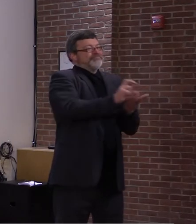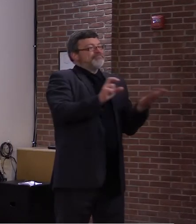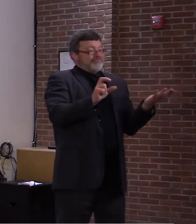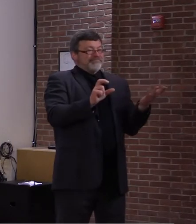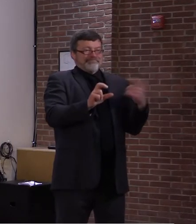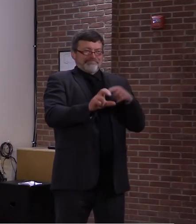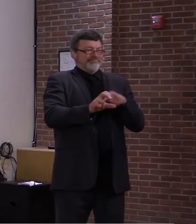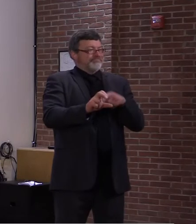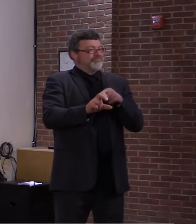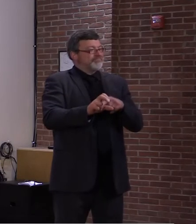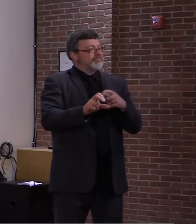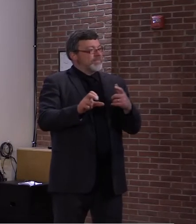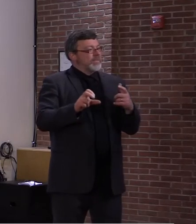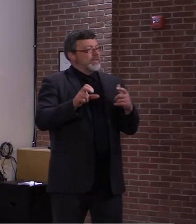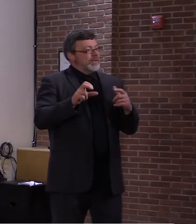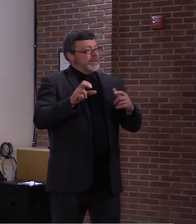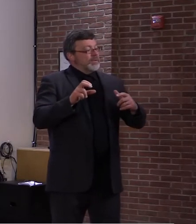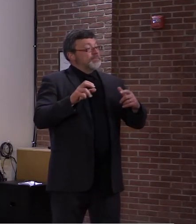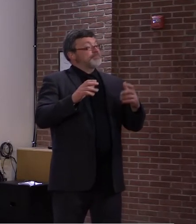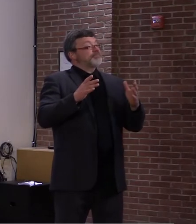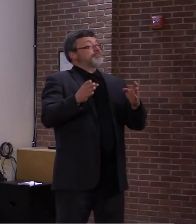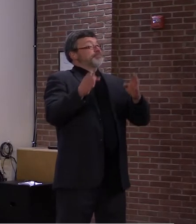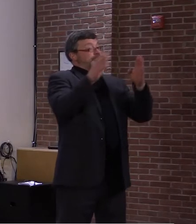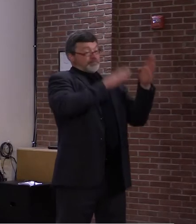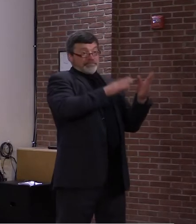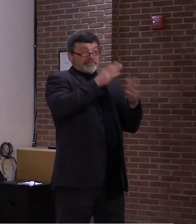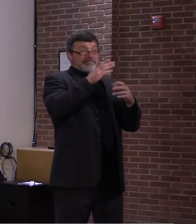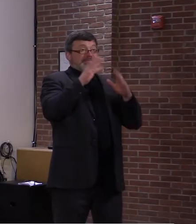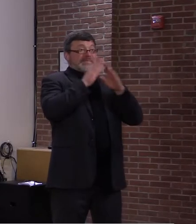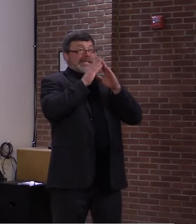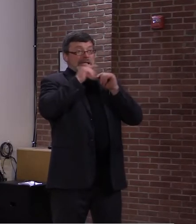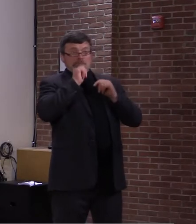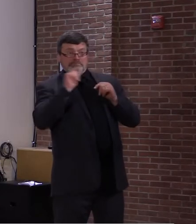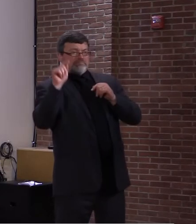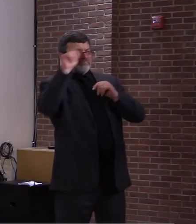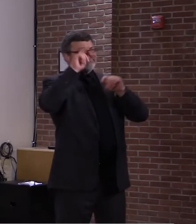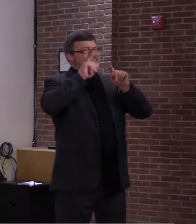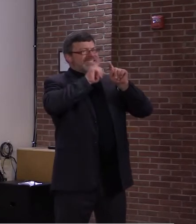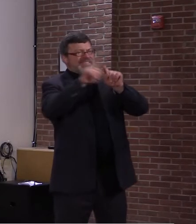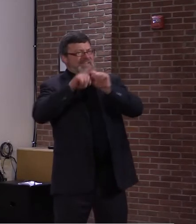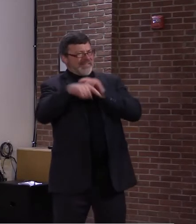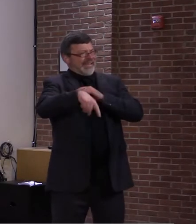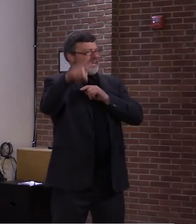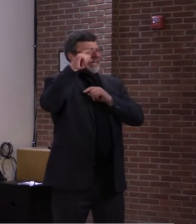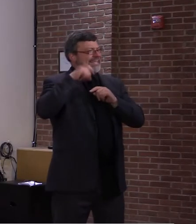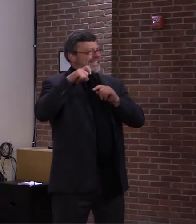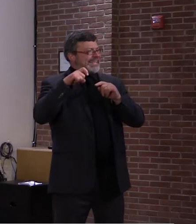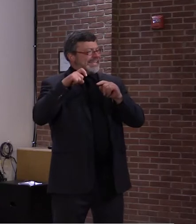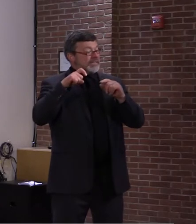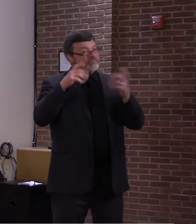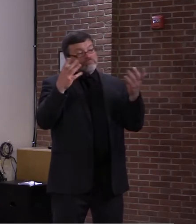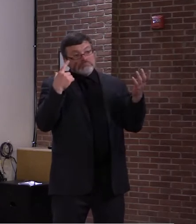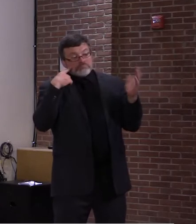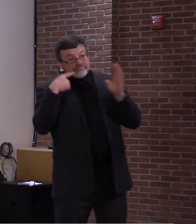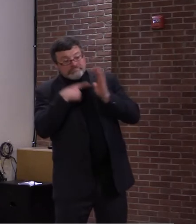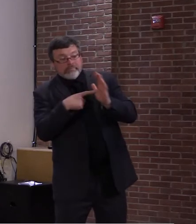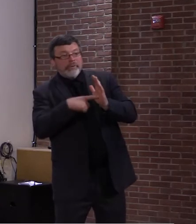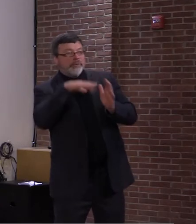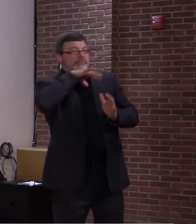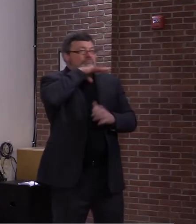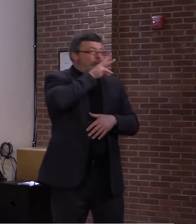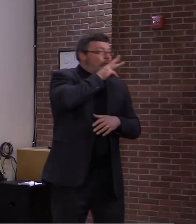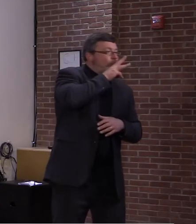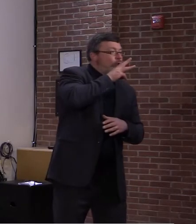different needs within municipalities, let's say, where it might be wastewater upgrades that don't